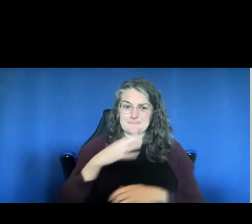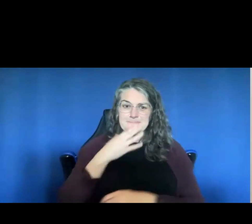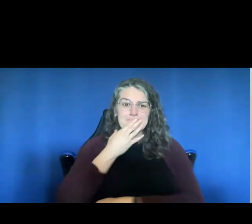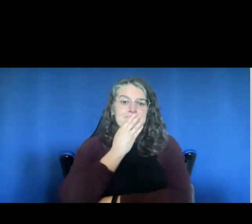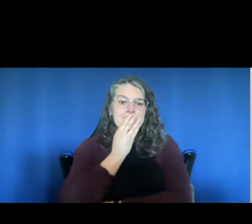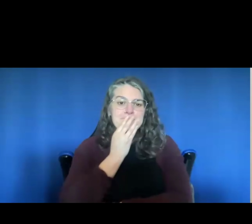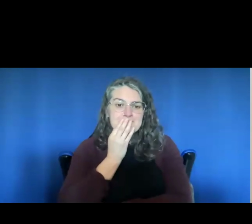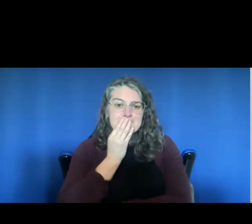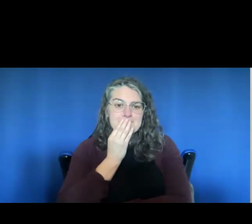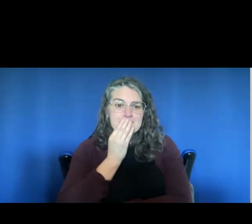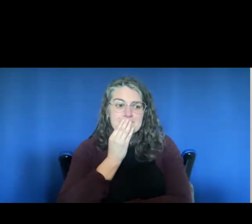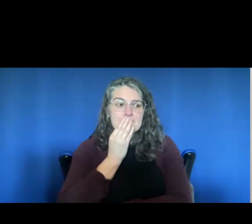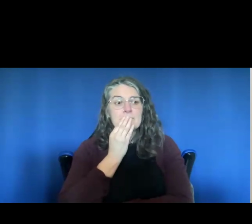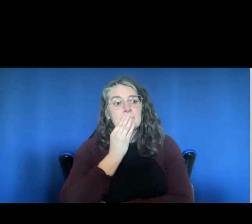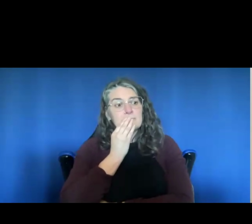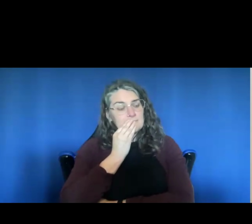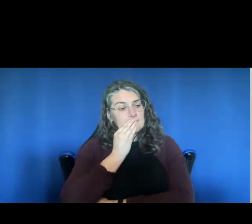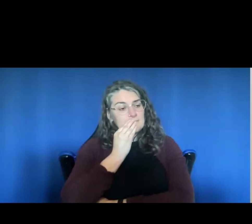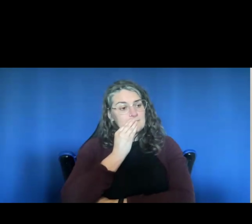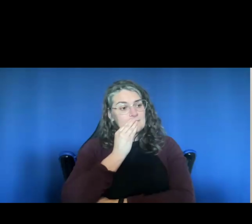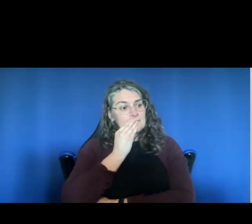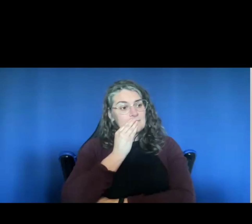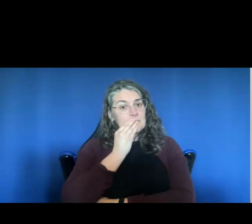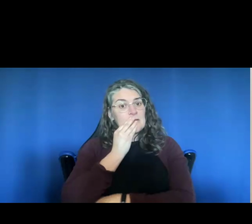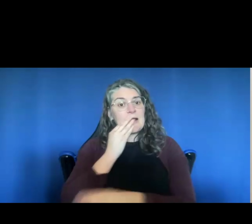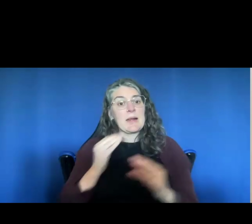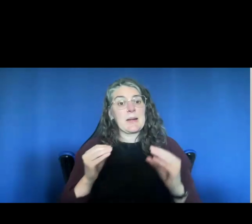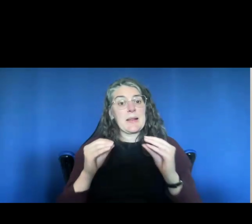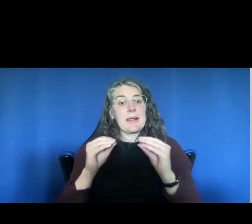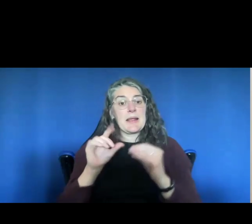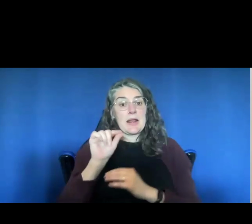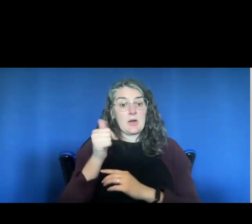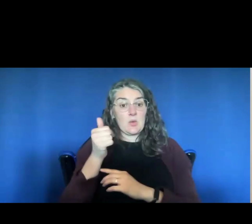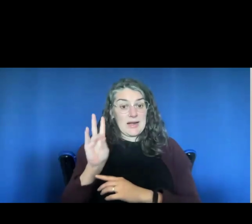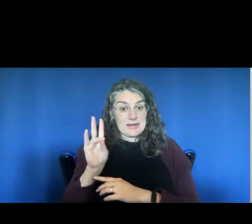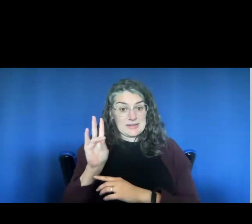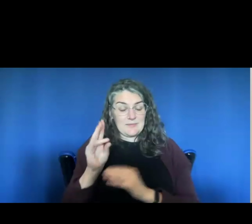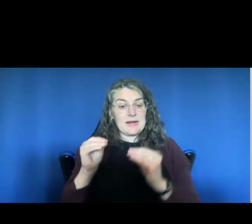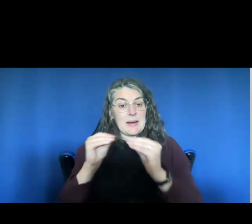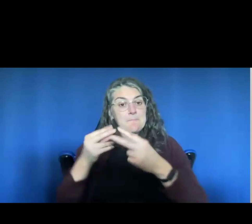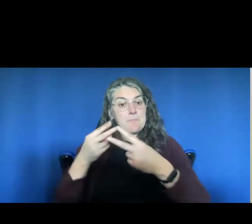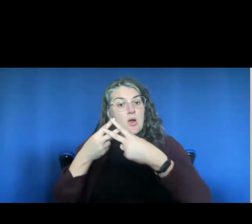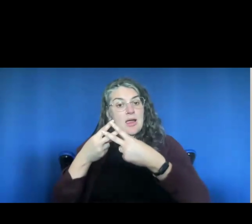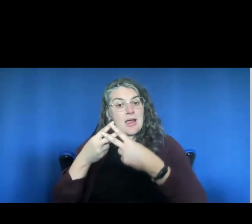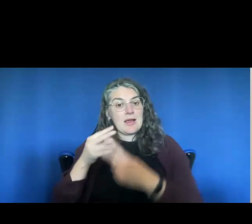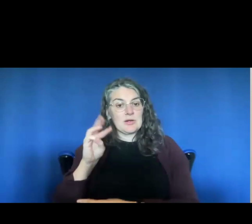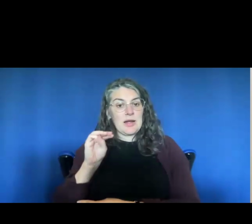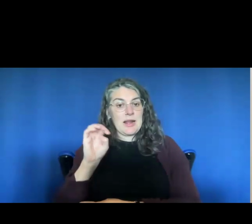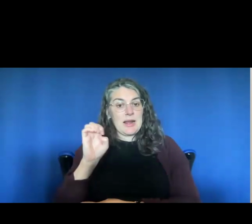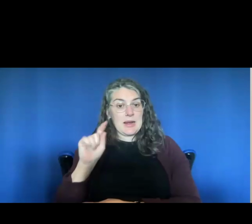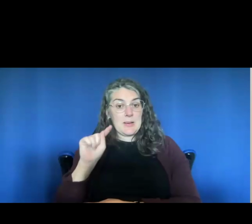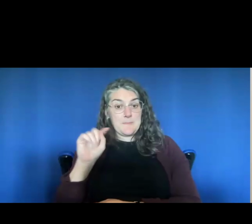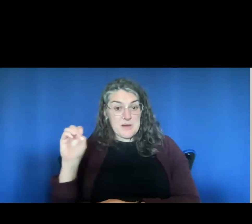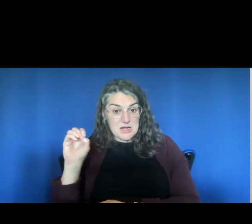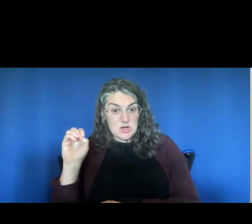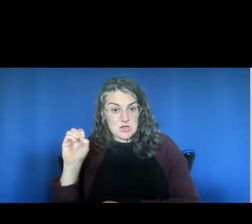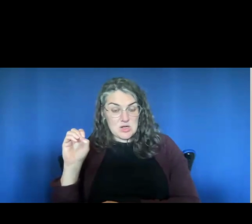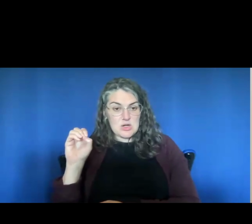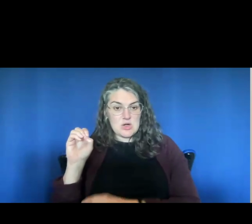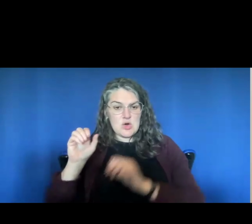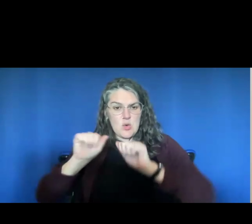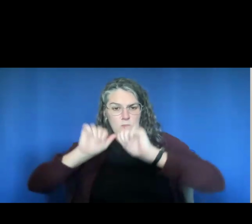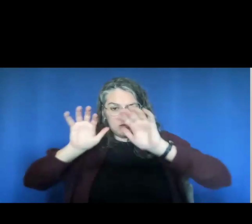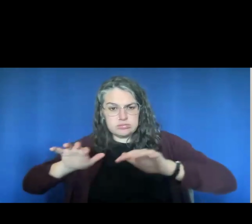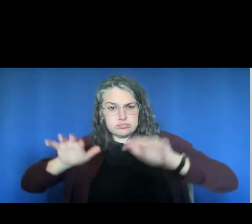Learning about the Me Too movement as it unfolded in its 2017 viral incarnation felt like a revelation.